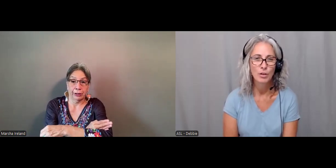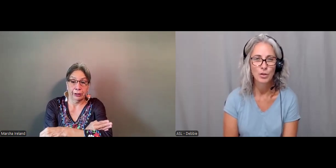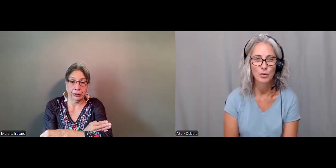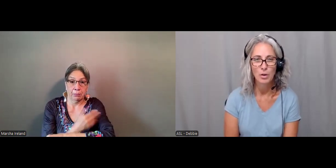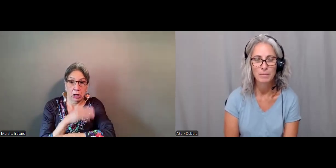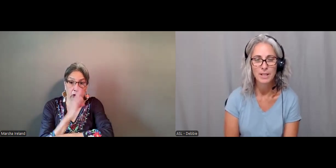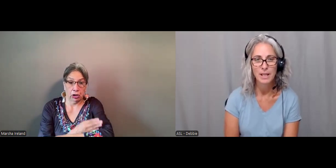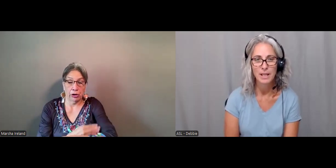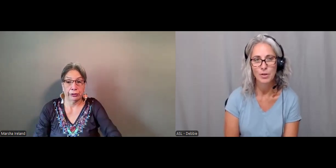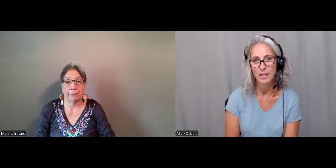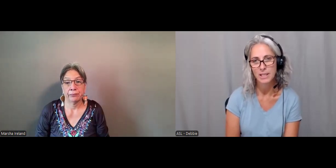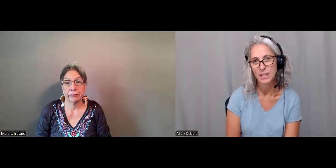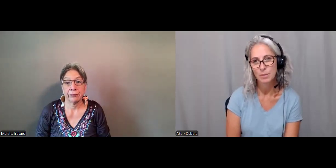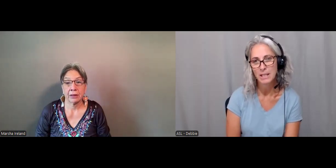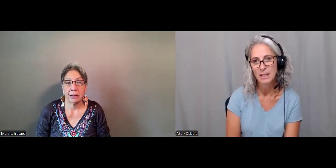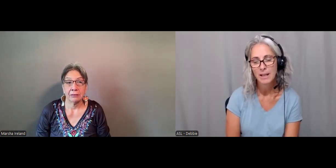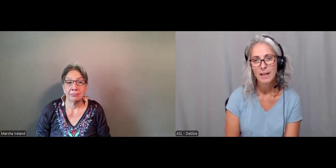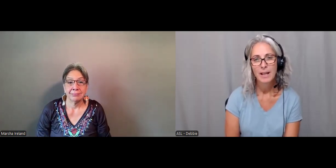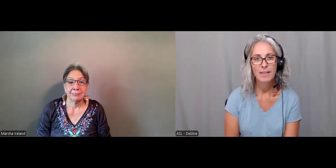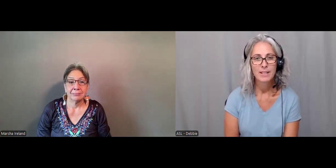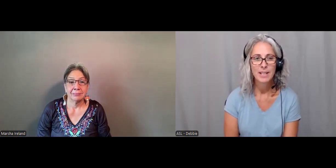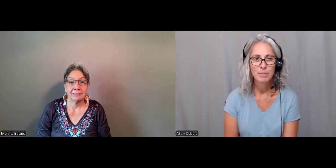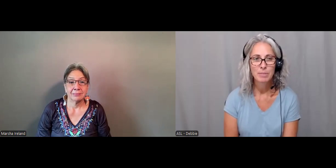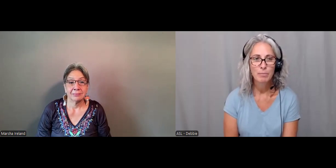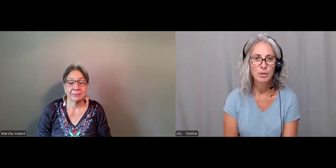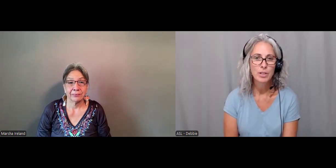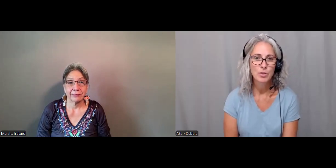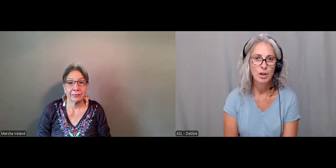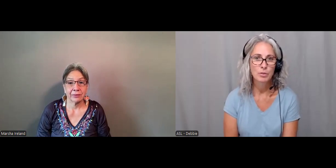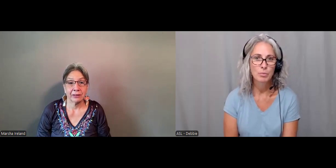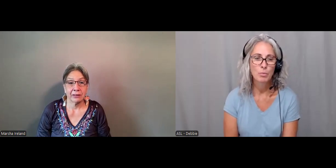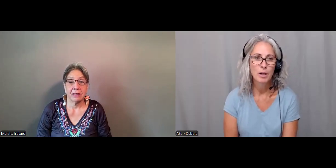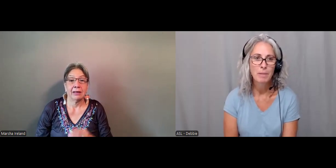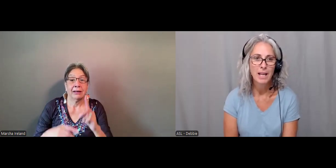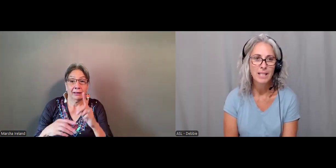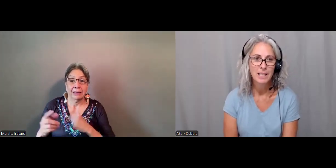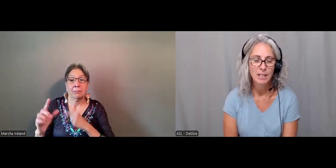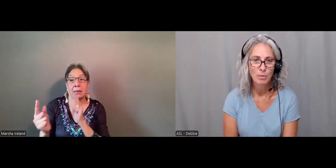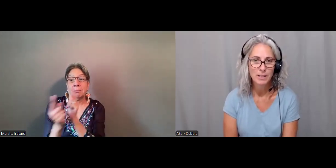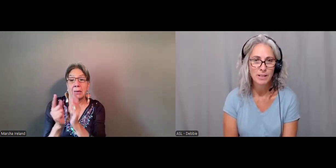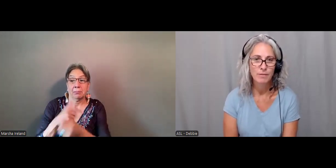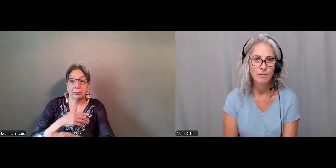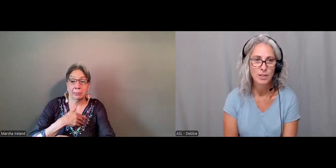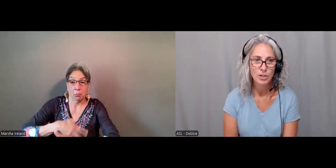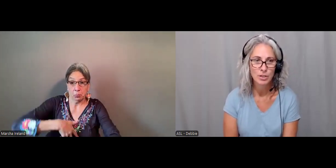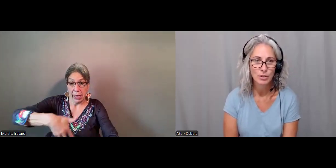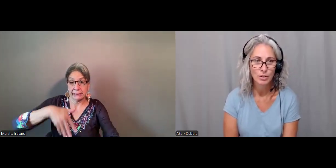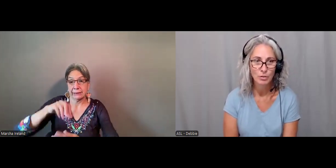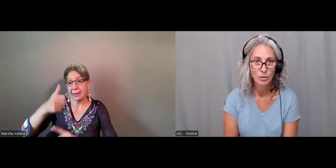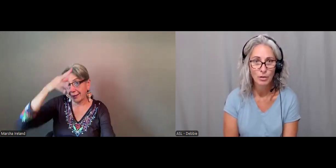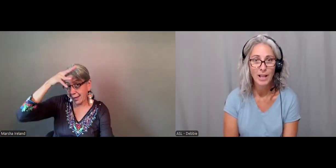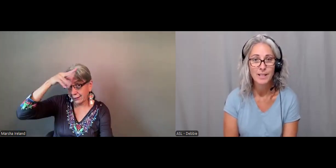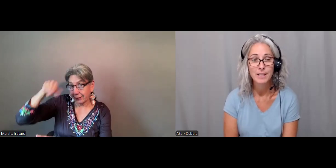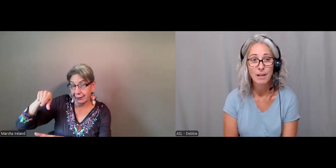the cultural norms that they were trying to teach me. And at the same time, really struggled with where my identity was as a First Nations